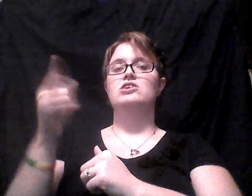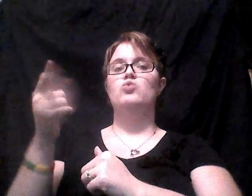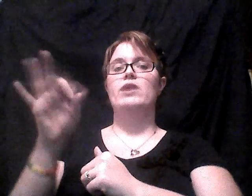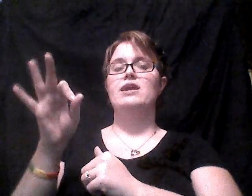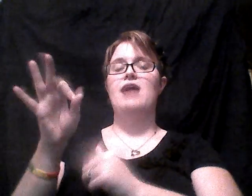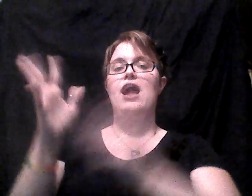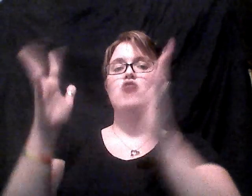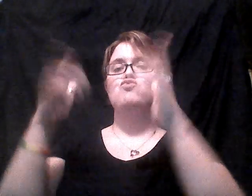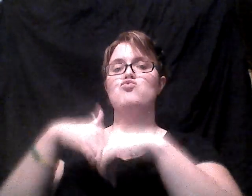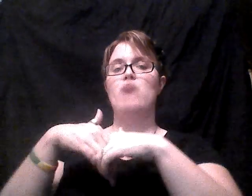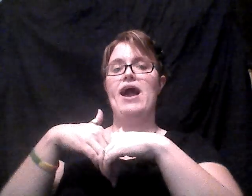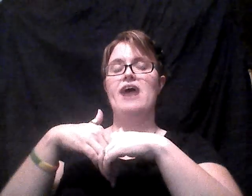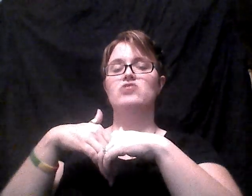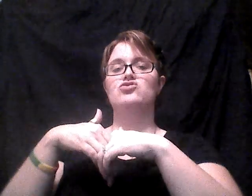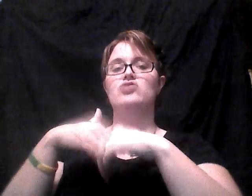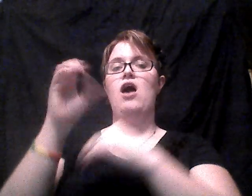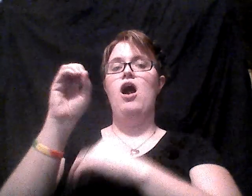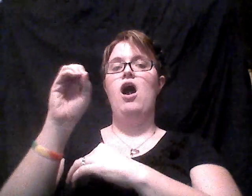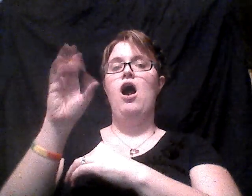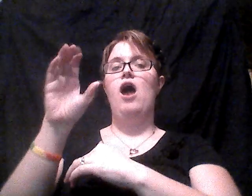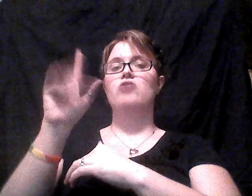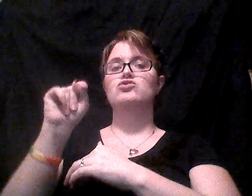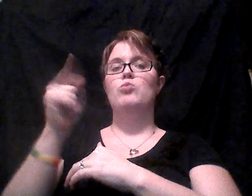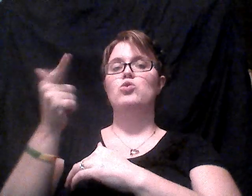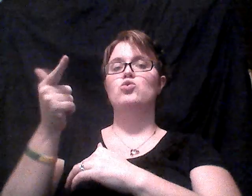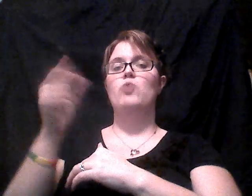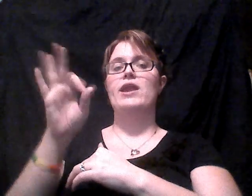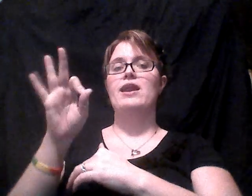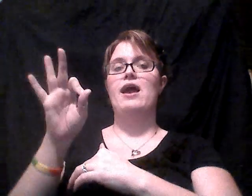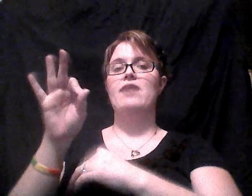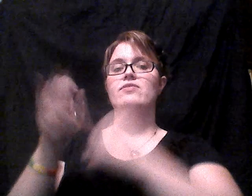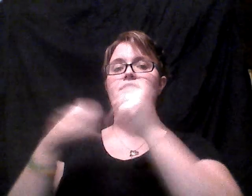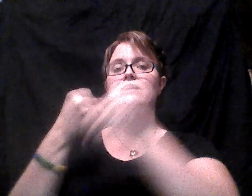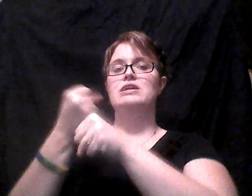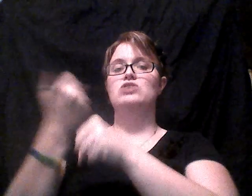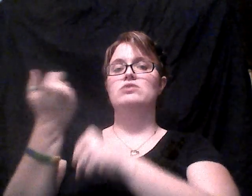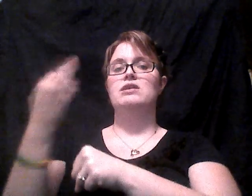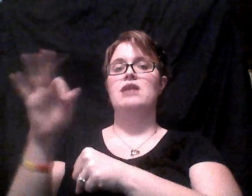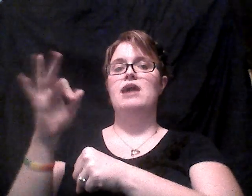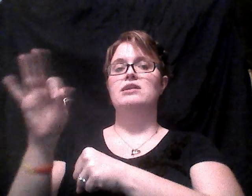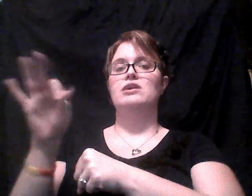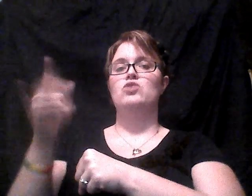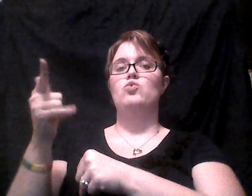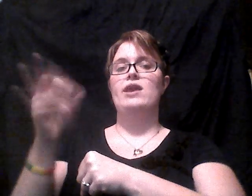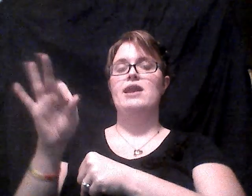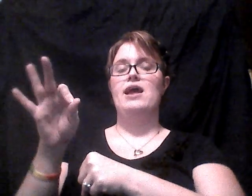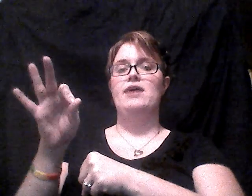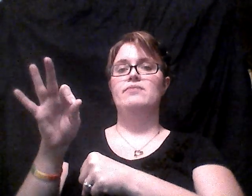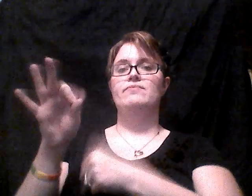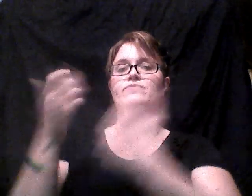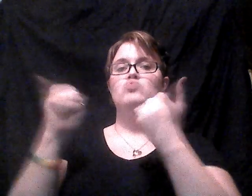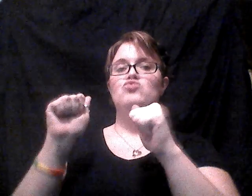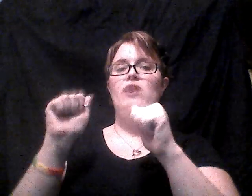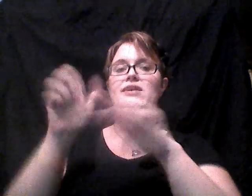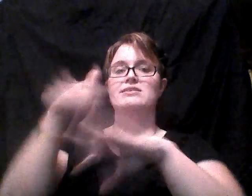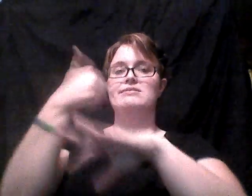29. So let's do it, all right? Let's label this. Mr. Hughes needs to be linear, I guess, and going to have some dots in here. So dot